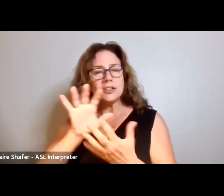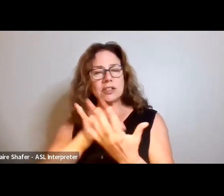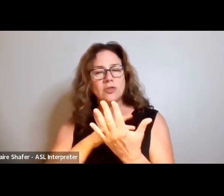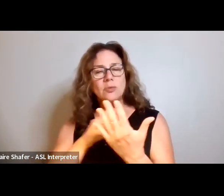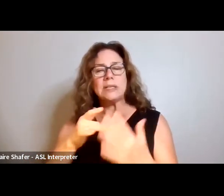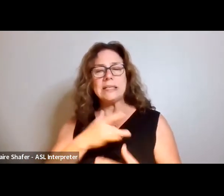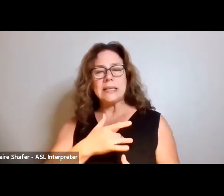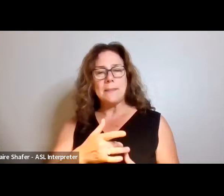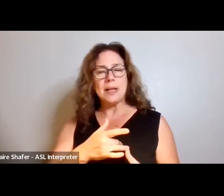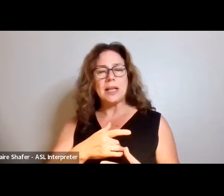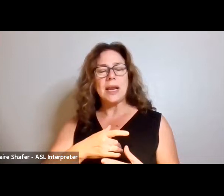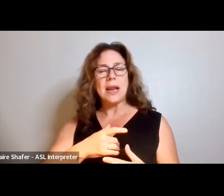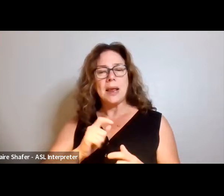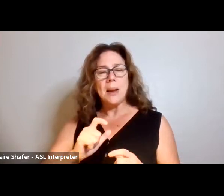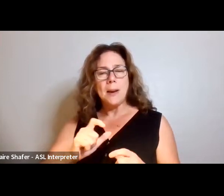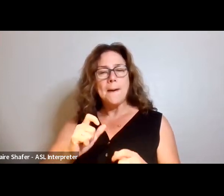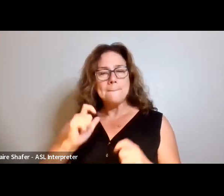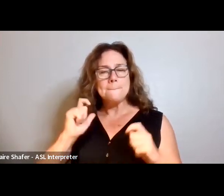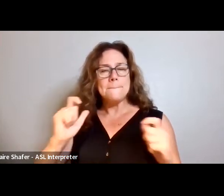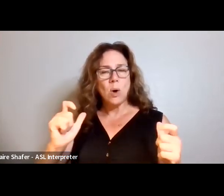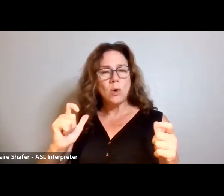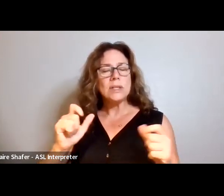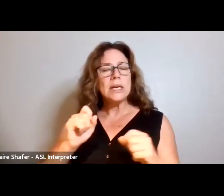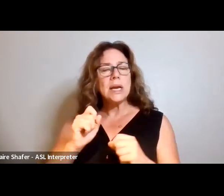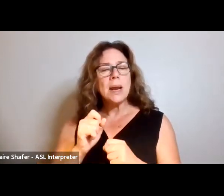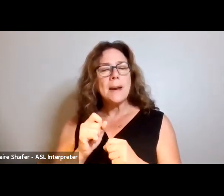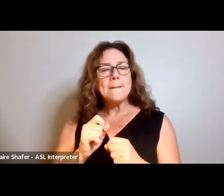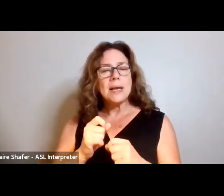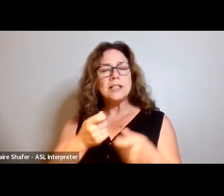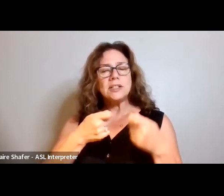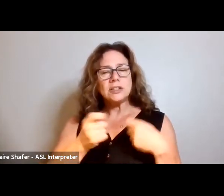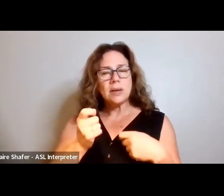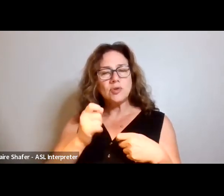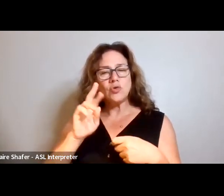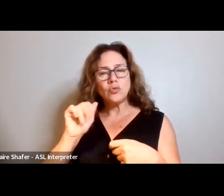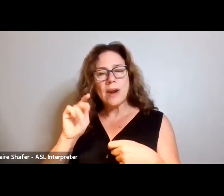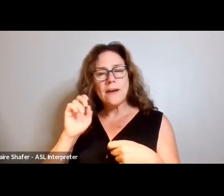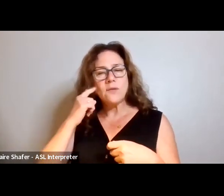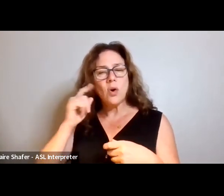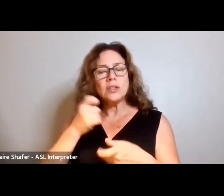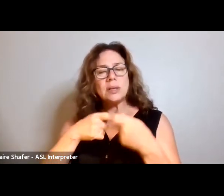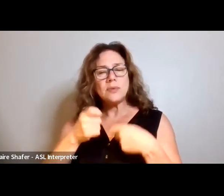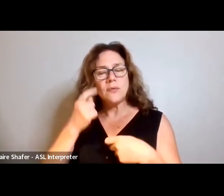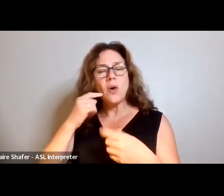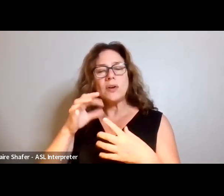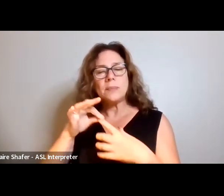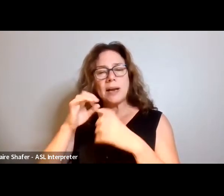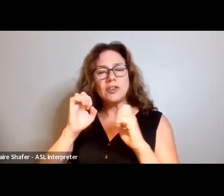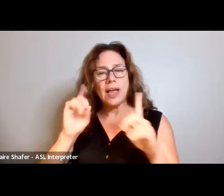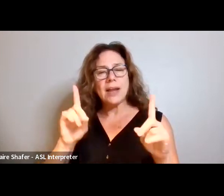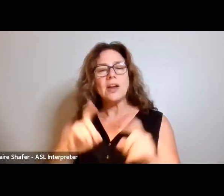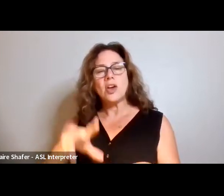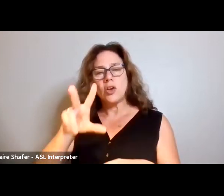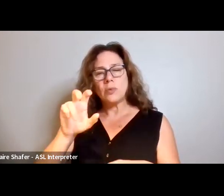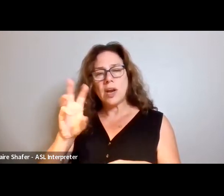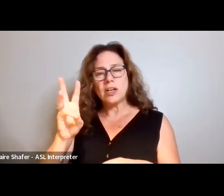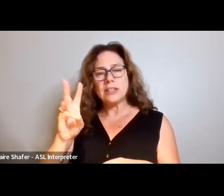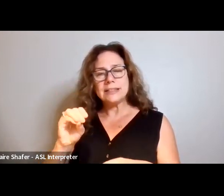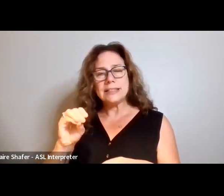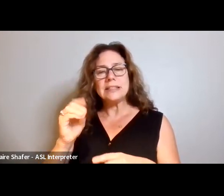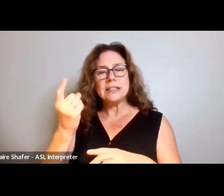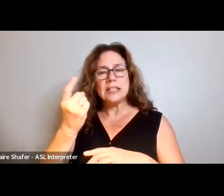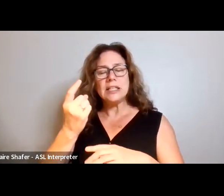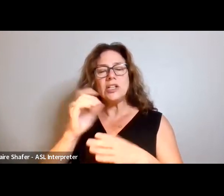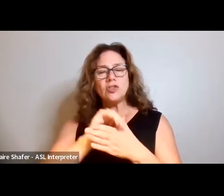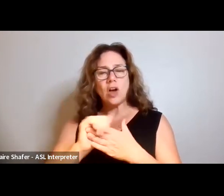didn't bold it. The revision is an increase in the substitute rate for substitutes of special education to $360 a day. This